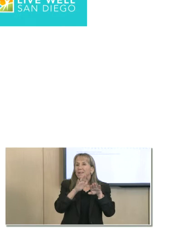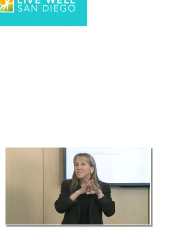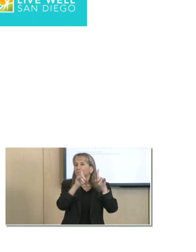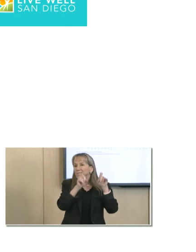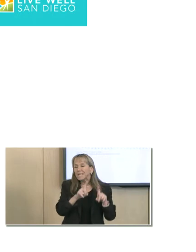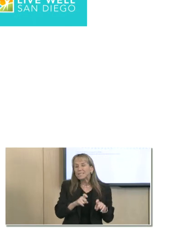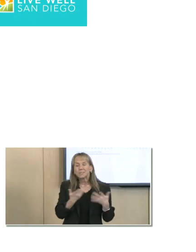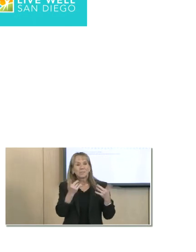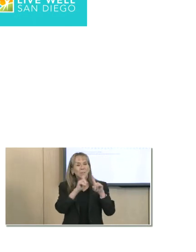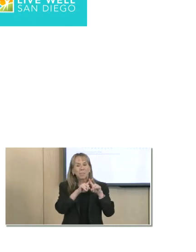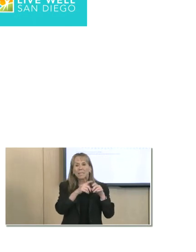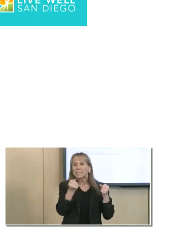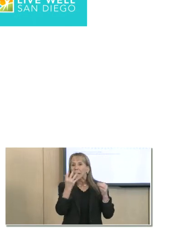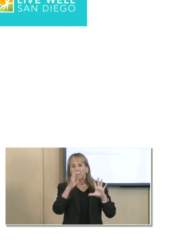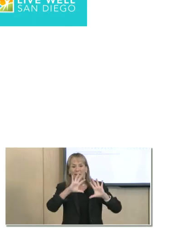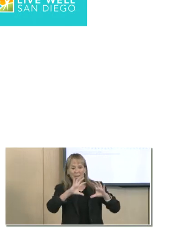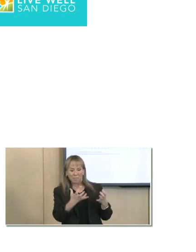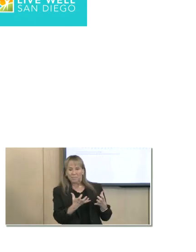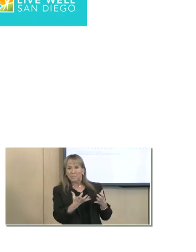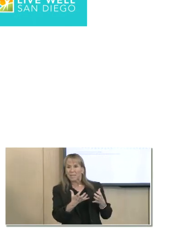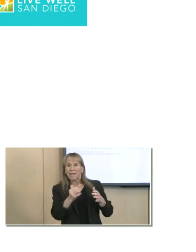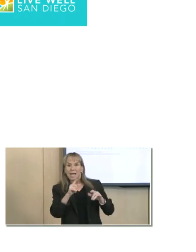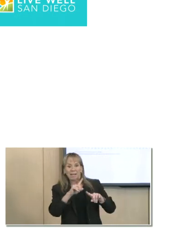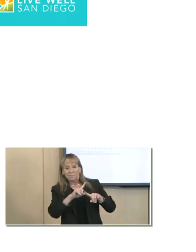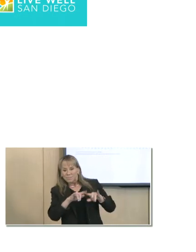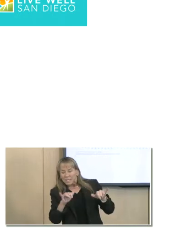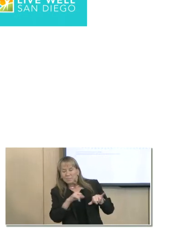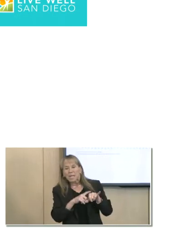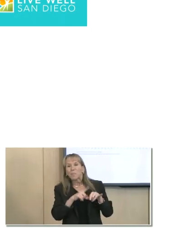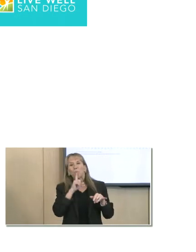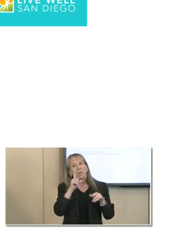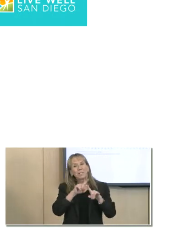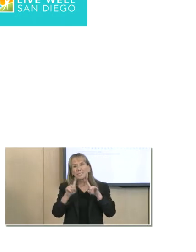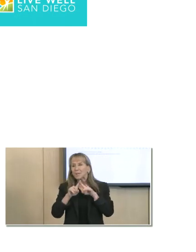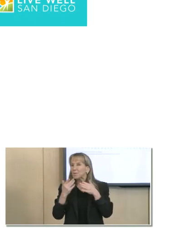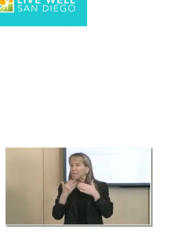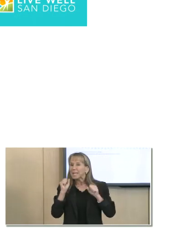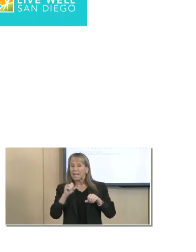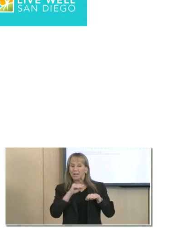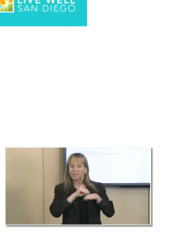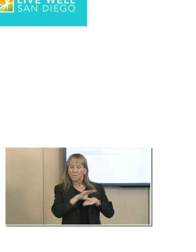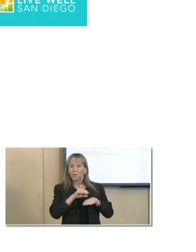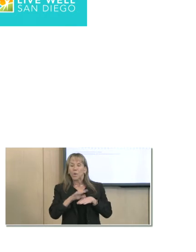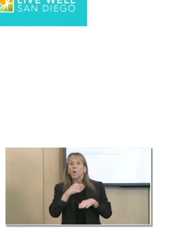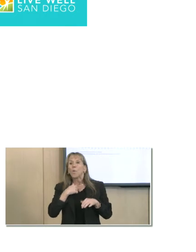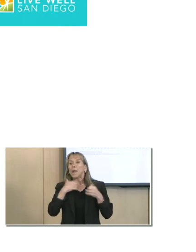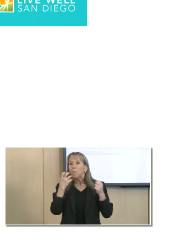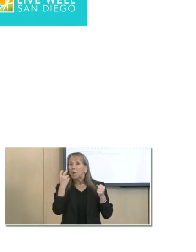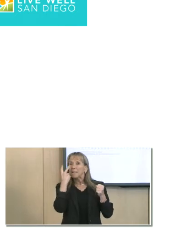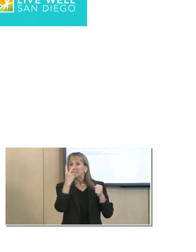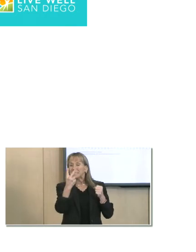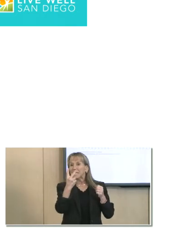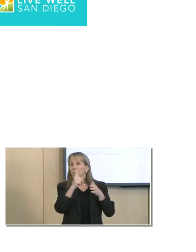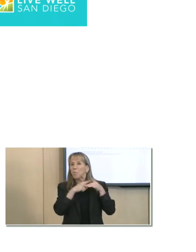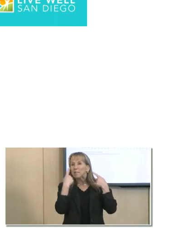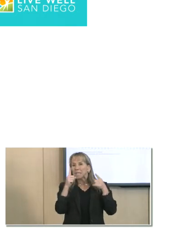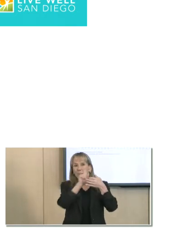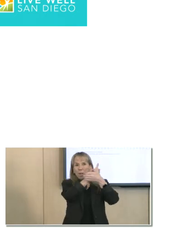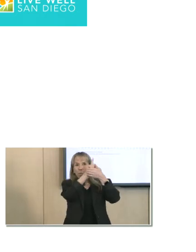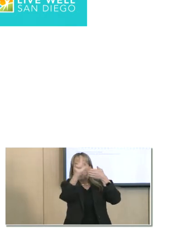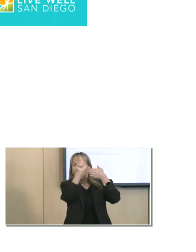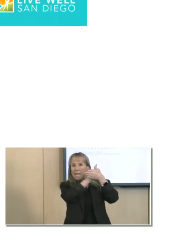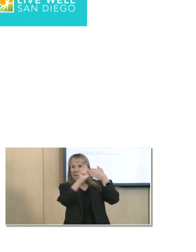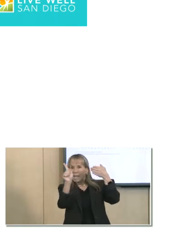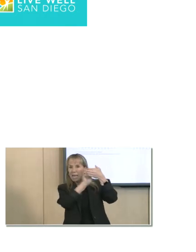by batching, it can be influenced by a series of things. What we really want to look for is trends that are weeks over weeks. So let's